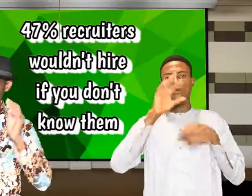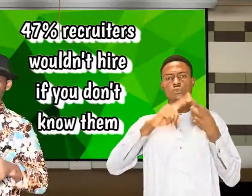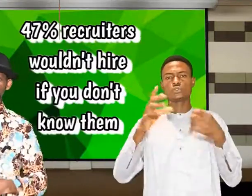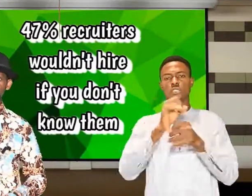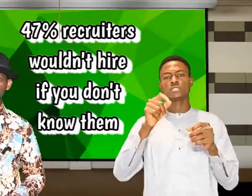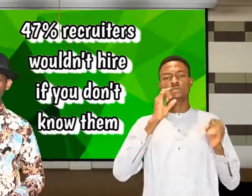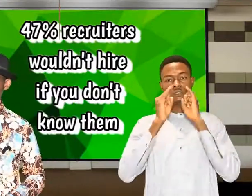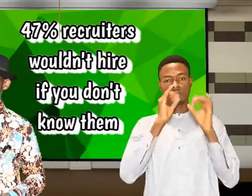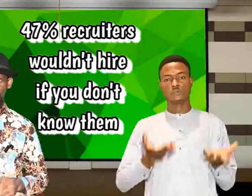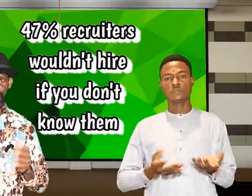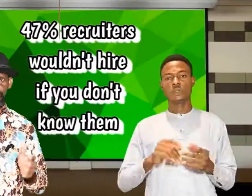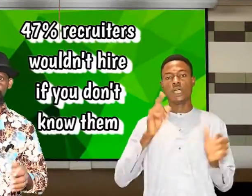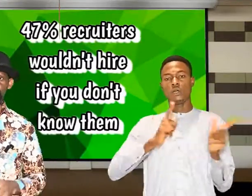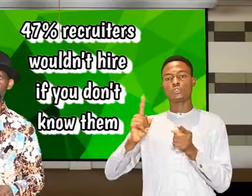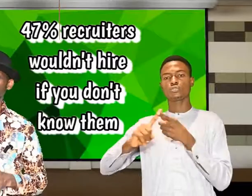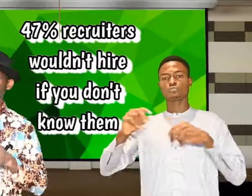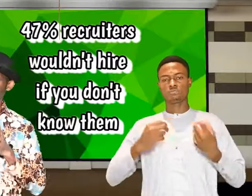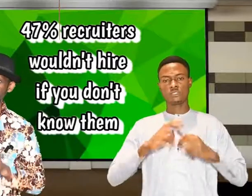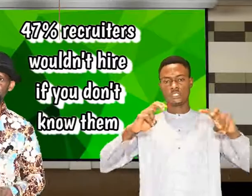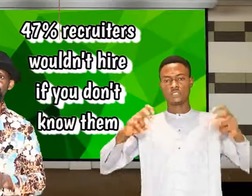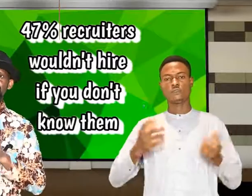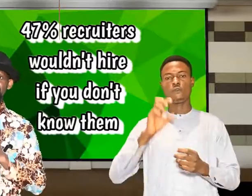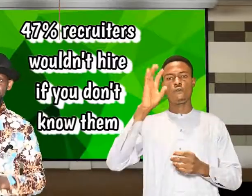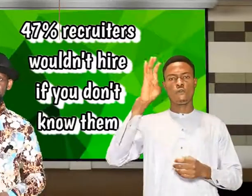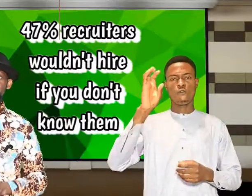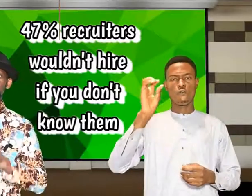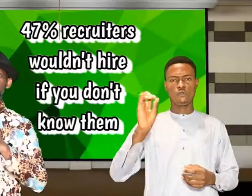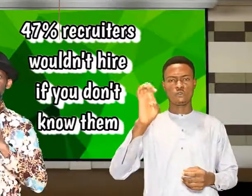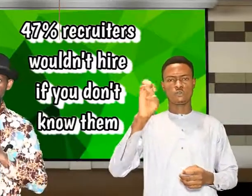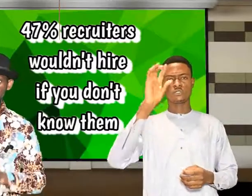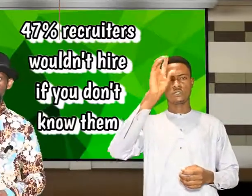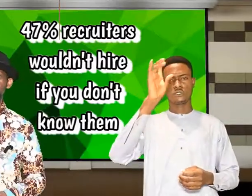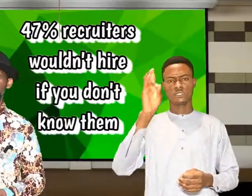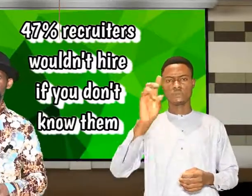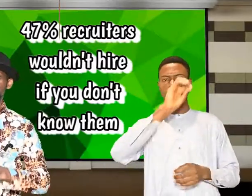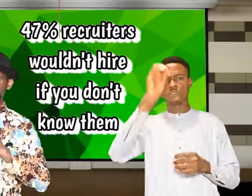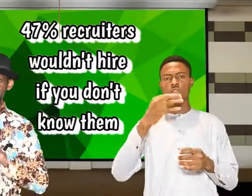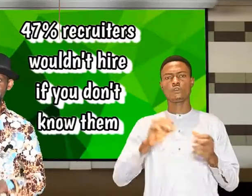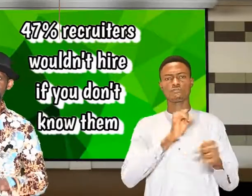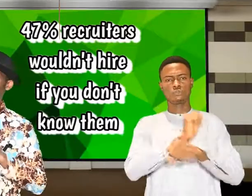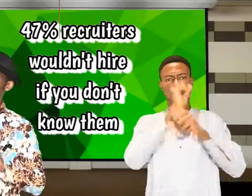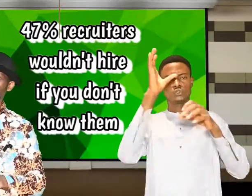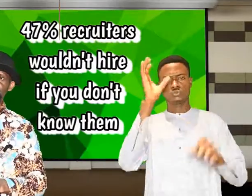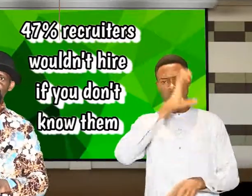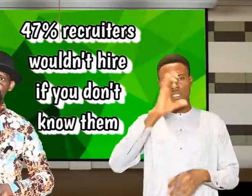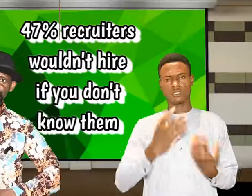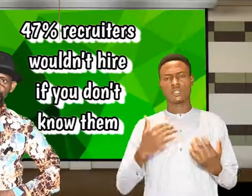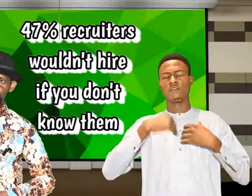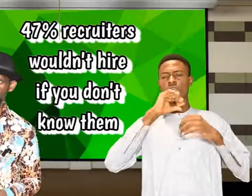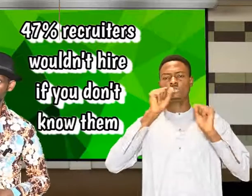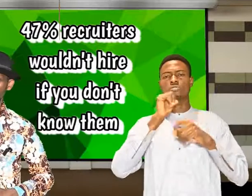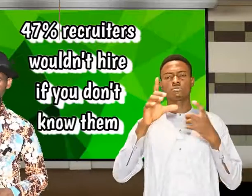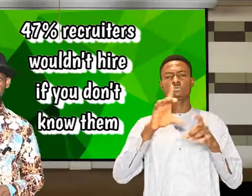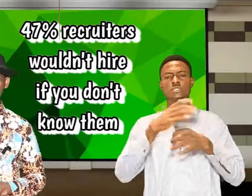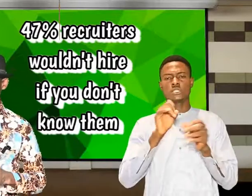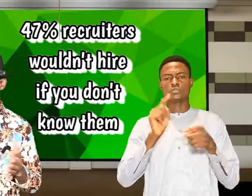are being interviewed. According to research, 47% of recruiters say they wouldn't provide a job to someone